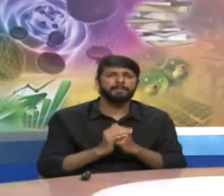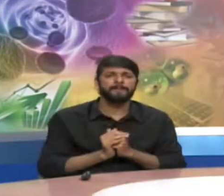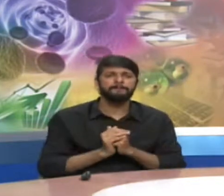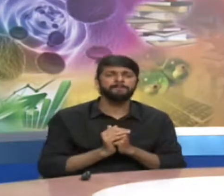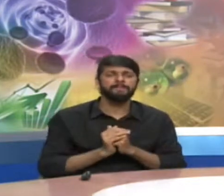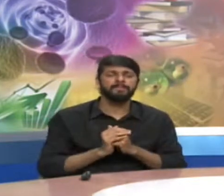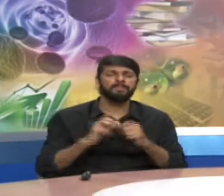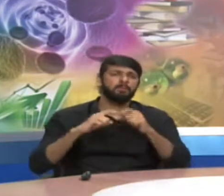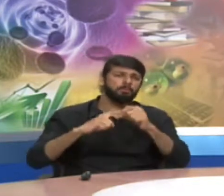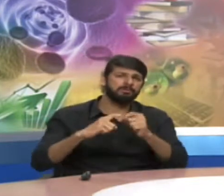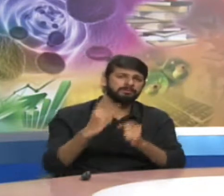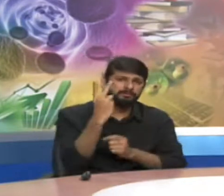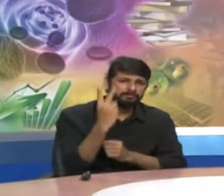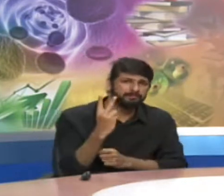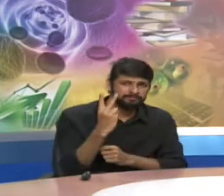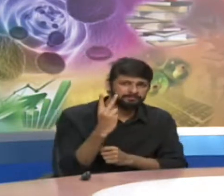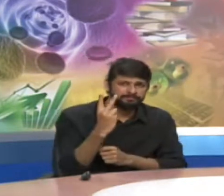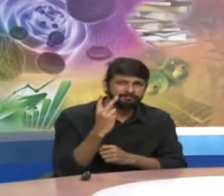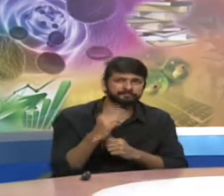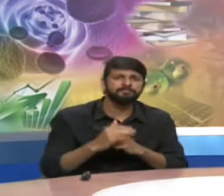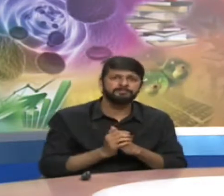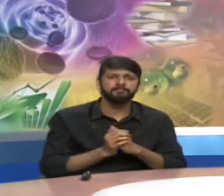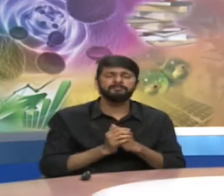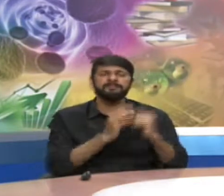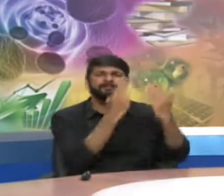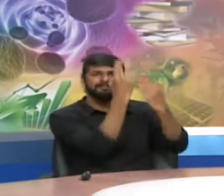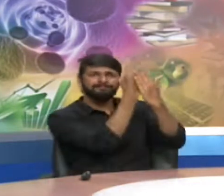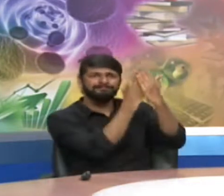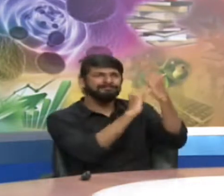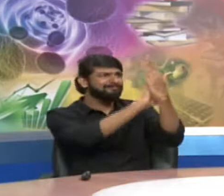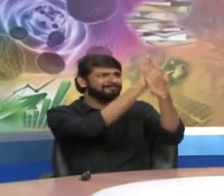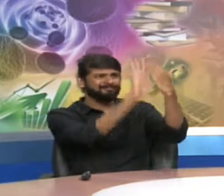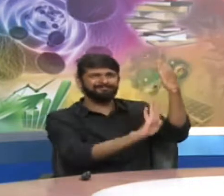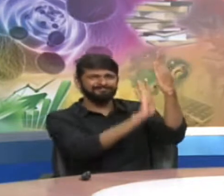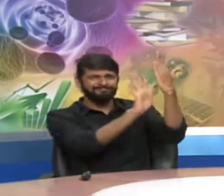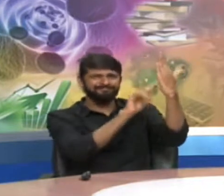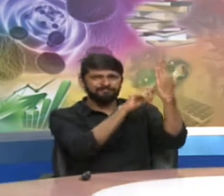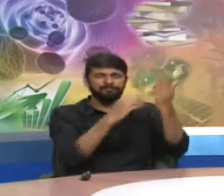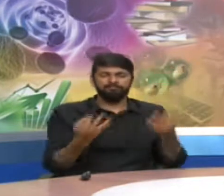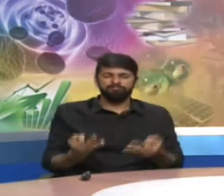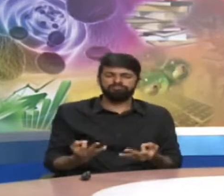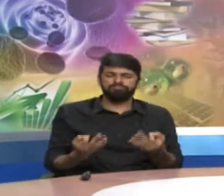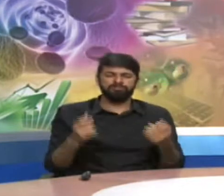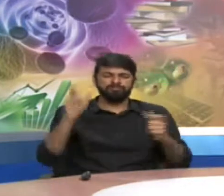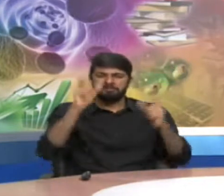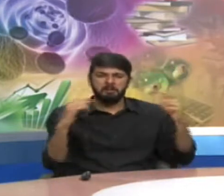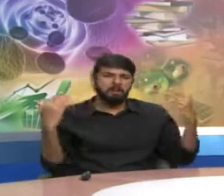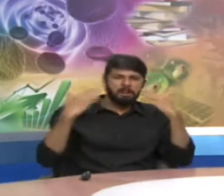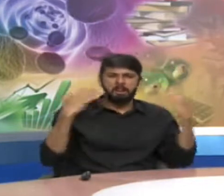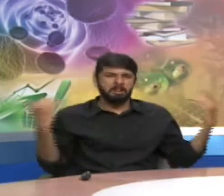Vijay symbolize? Question number 2. Where is this painting located?